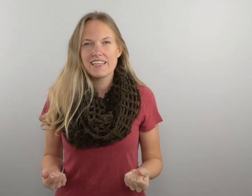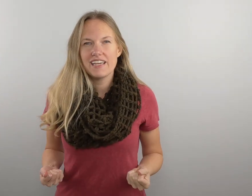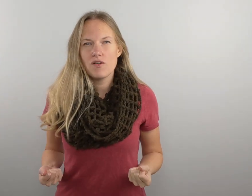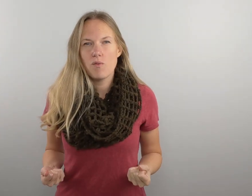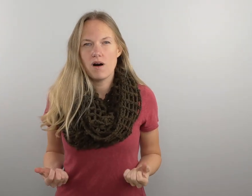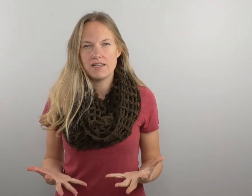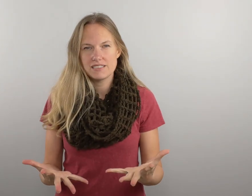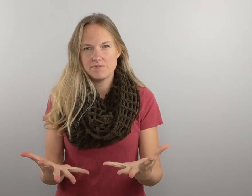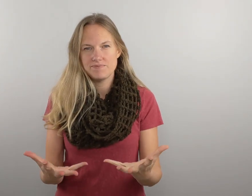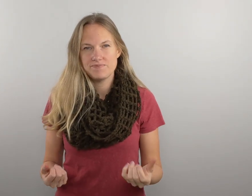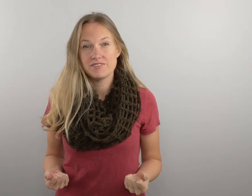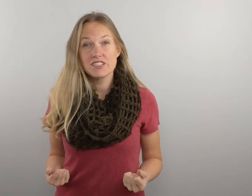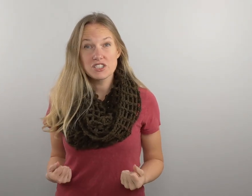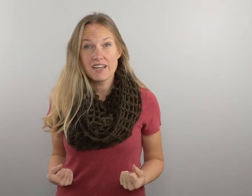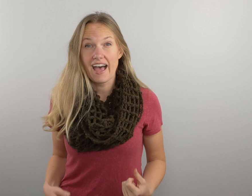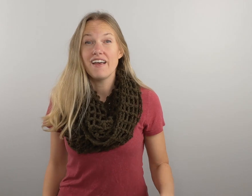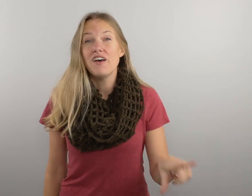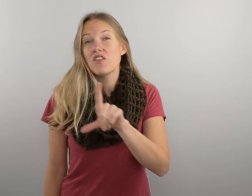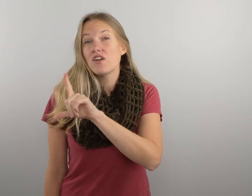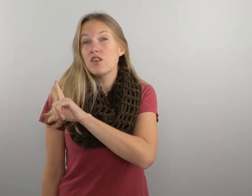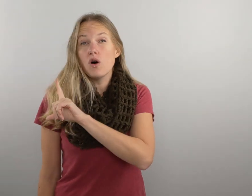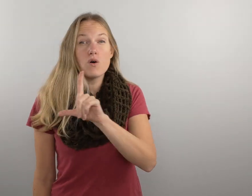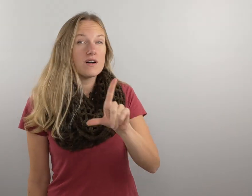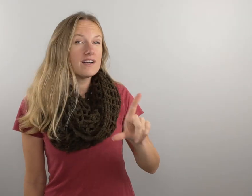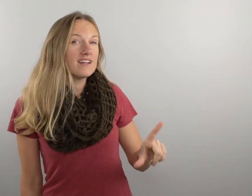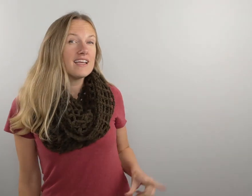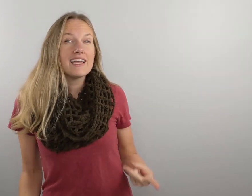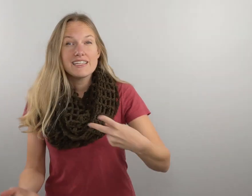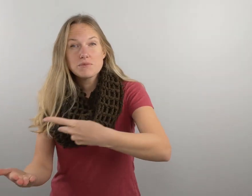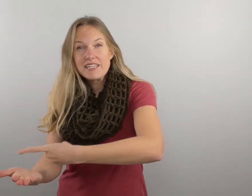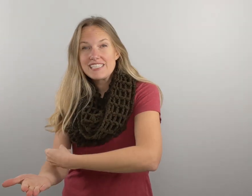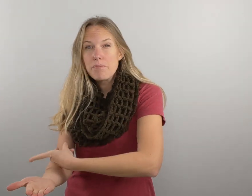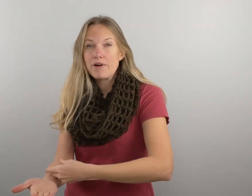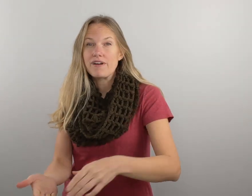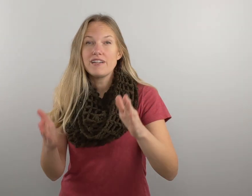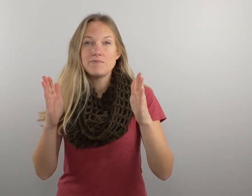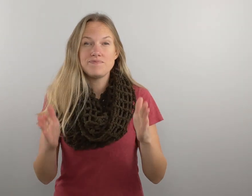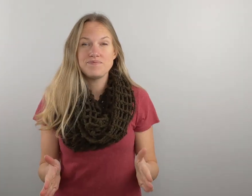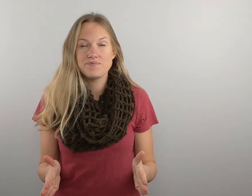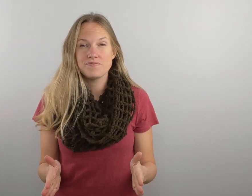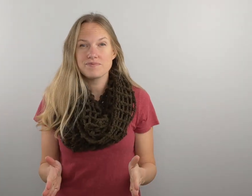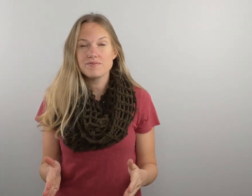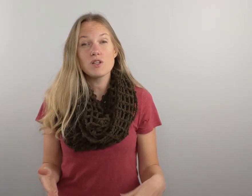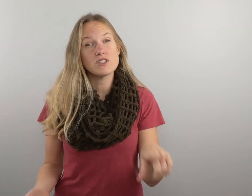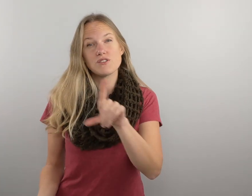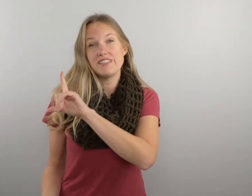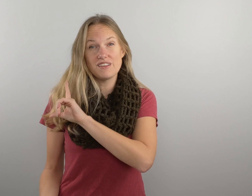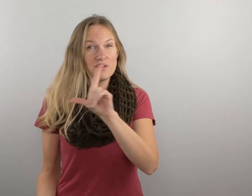Okay, want. So let's try that. The Lord is my shepherd. Or sorry, the